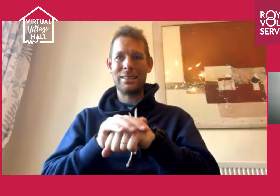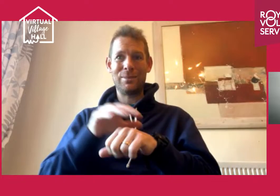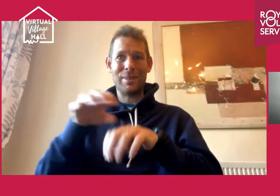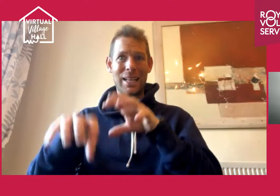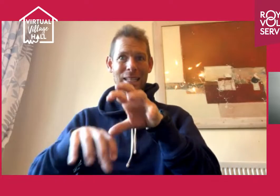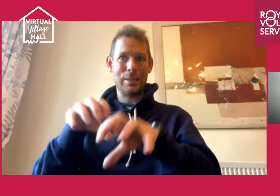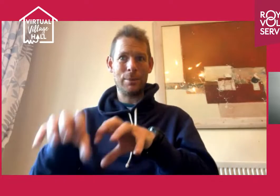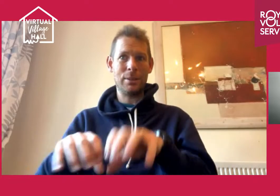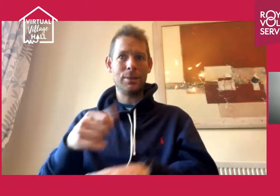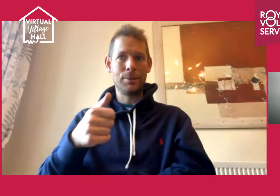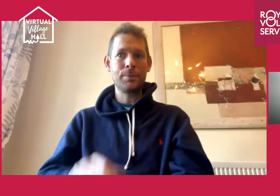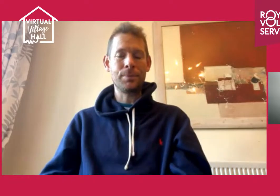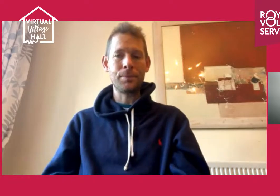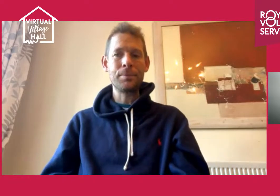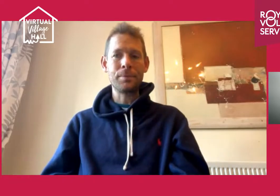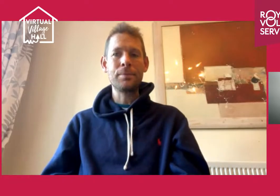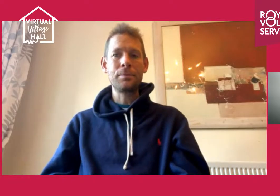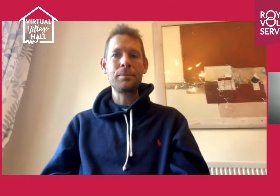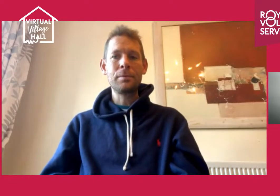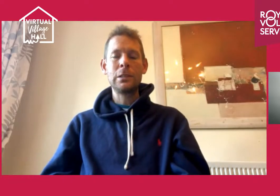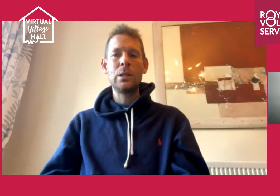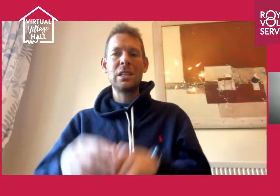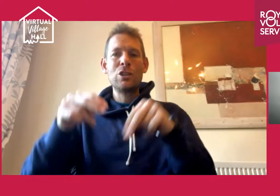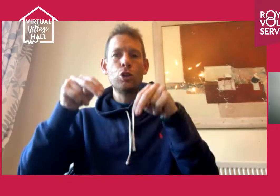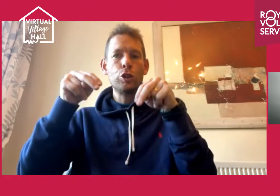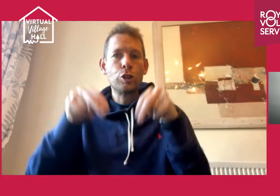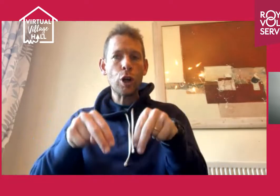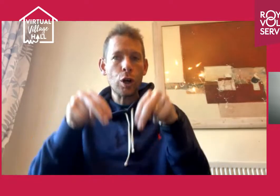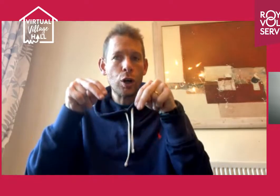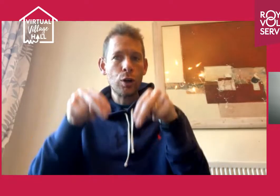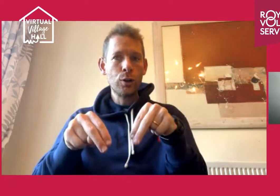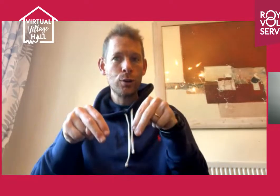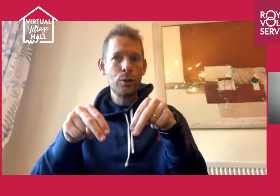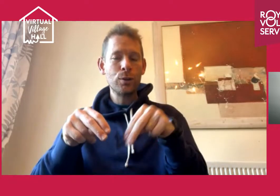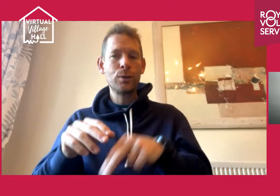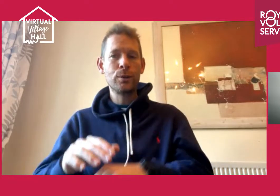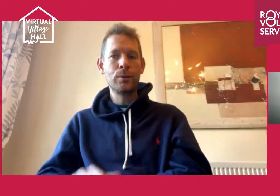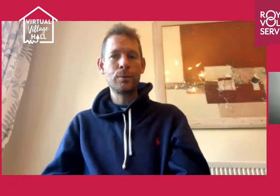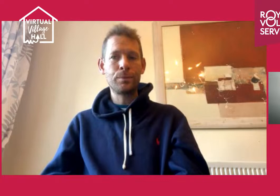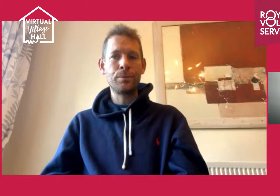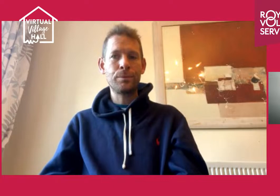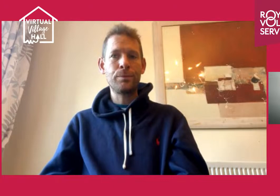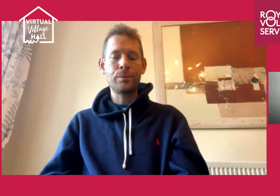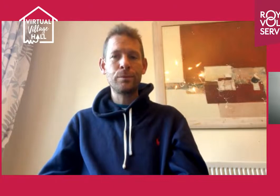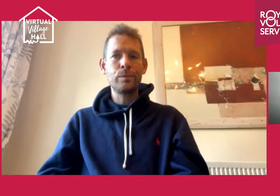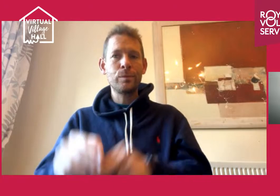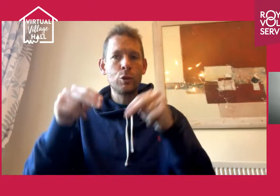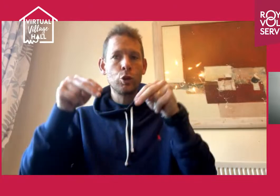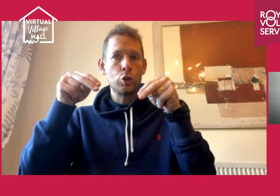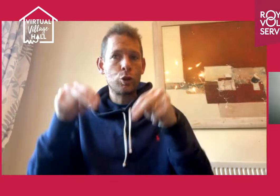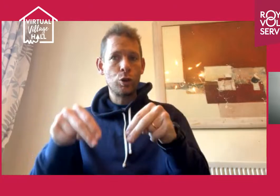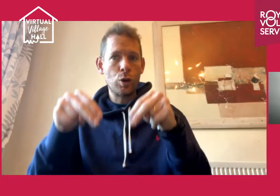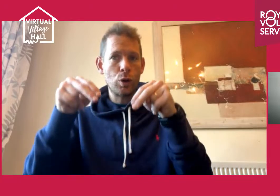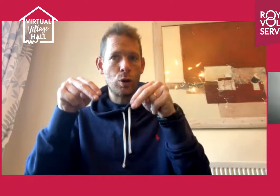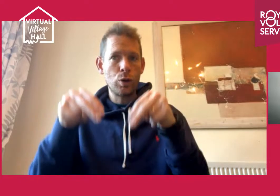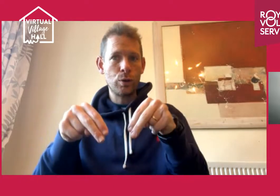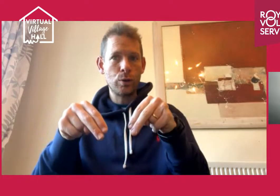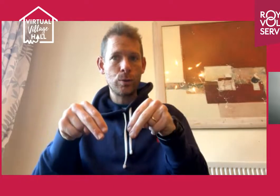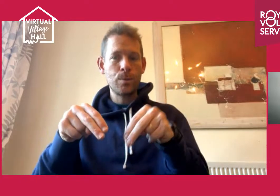So let's cover these signs again, some of the signs that we're learning. So this is the sign for dog,